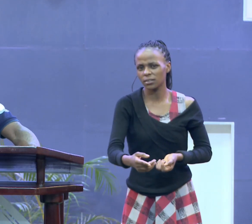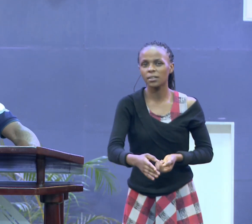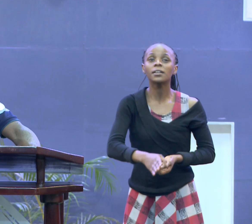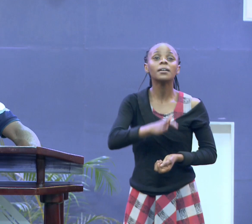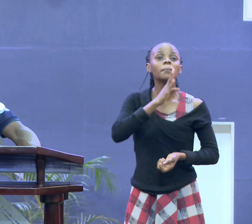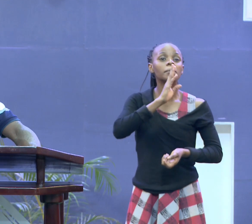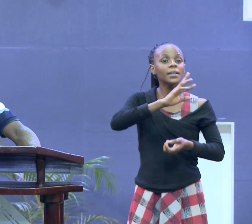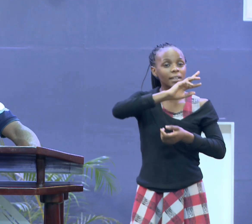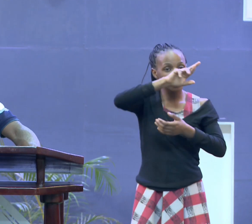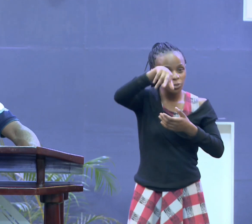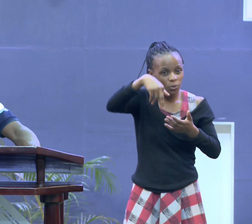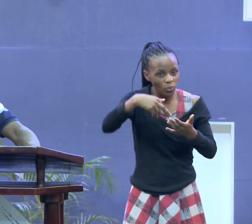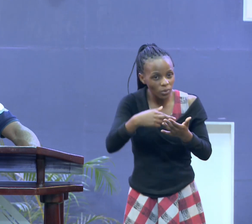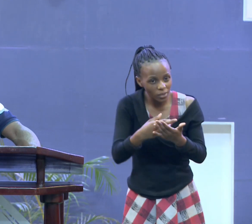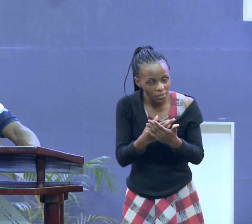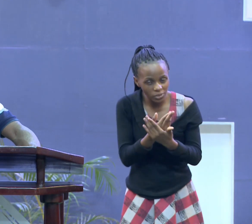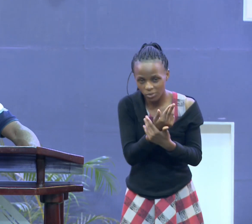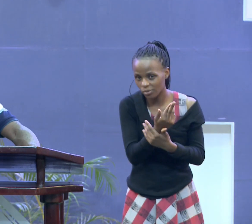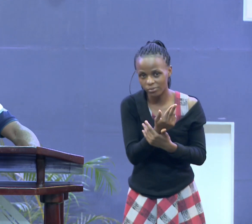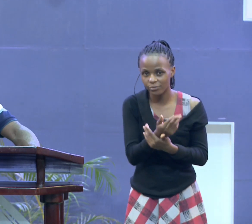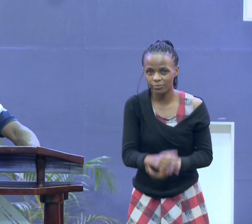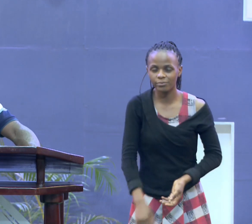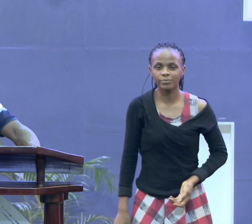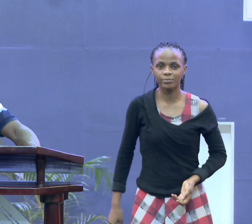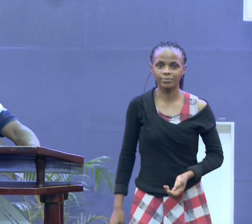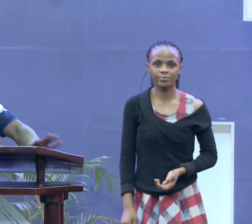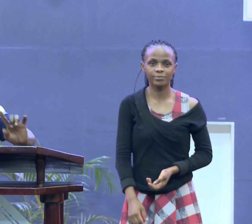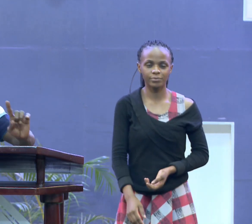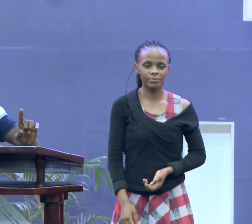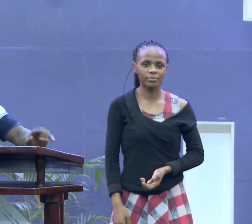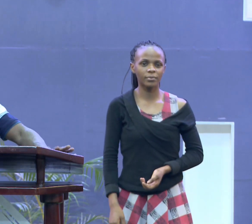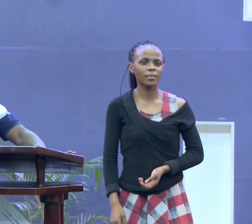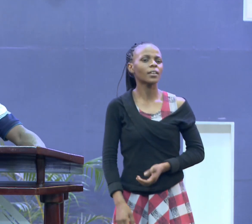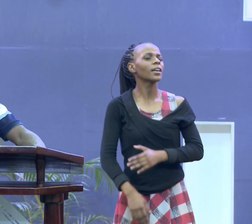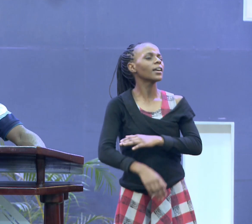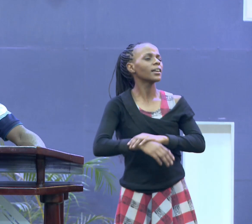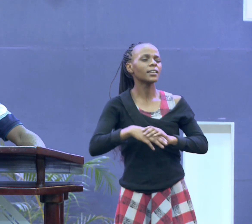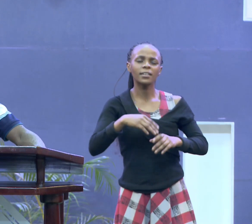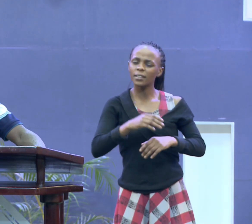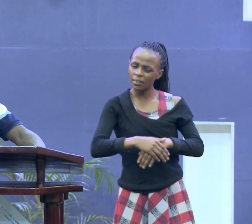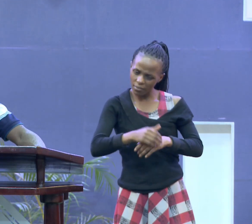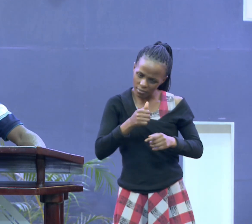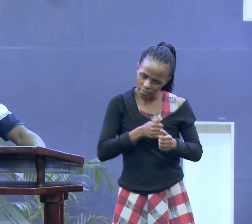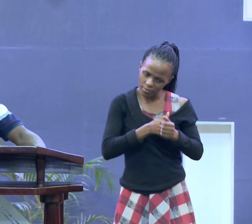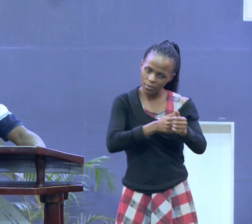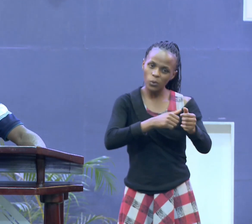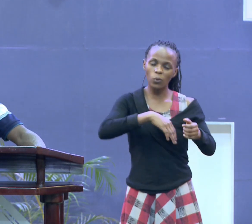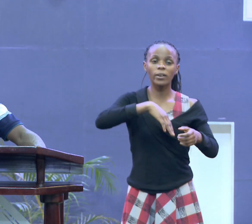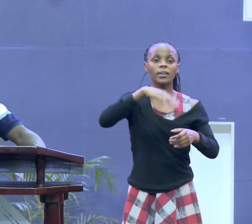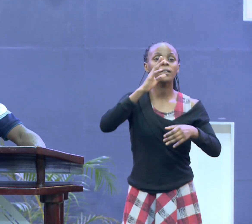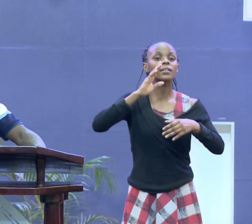renewed. Omutume n'agamba mukyusibwenga. Do not conform any longer to the patterns of this world,